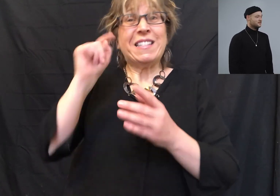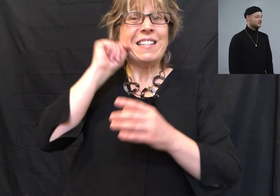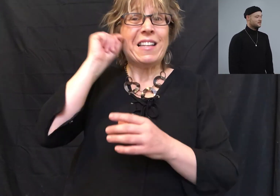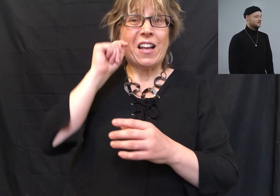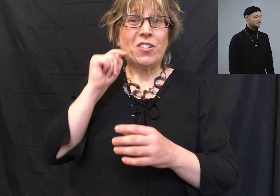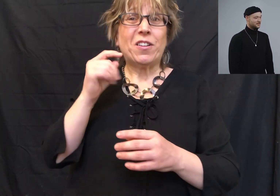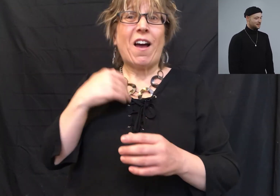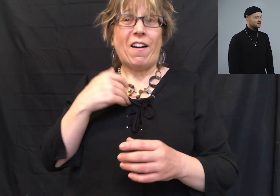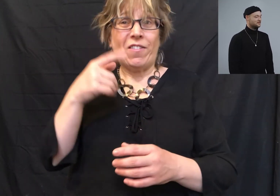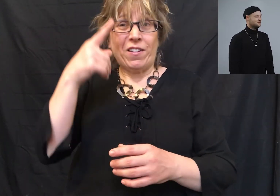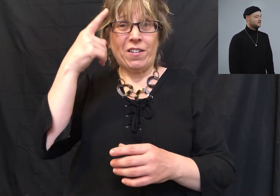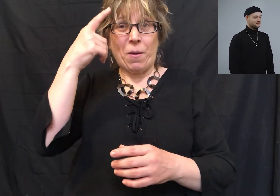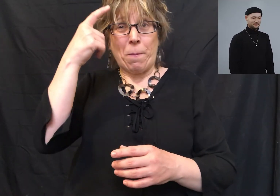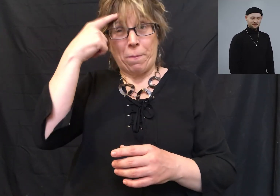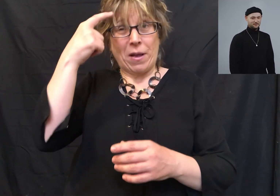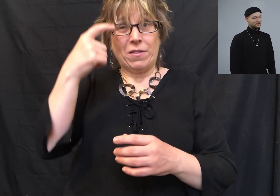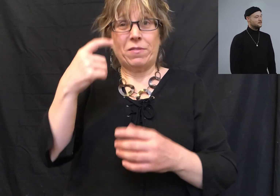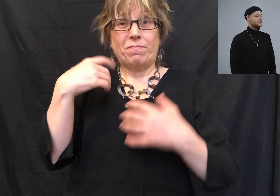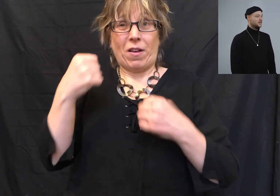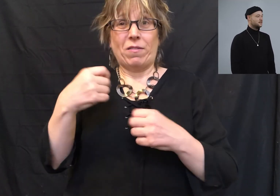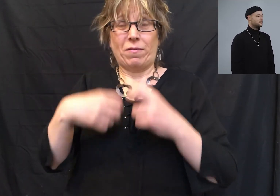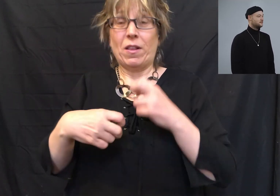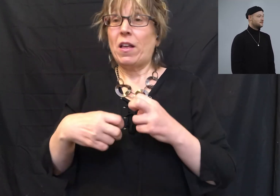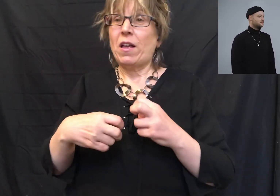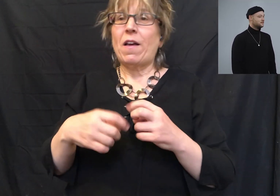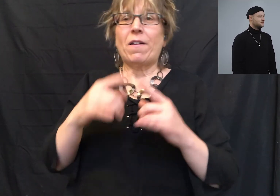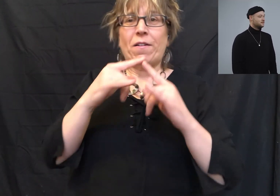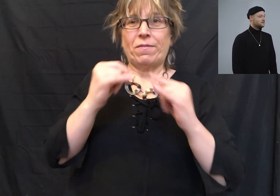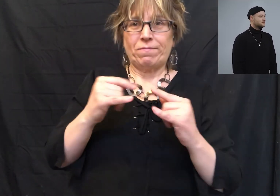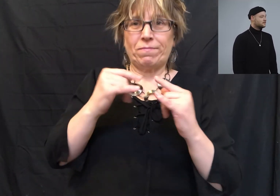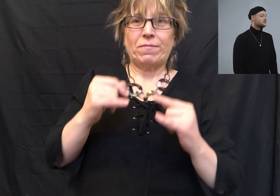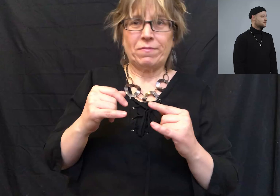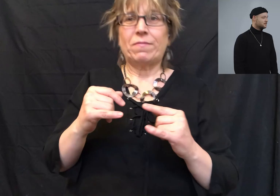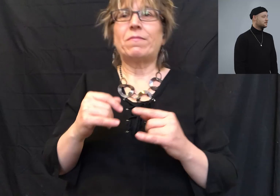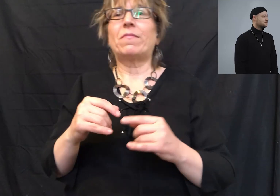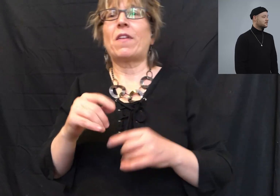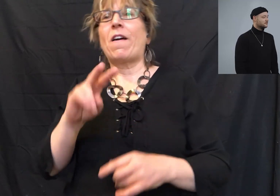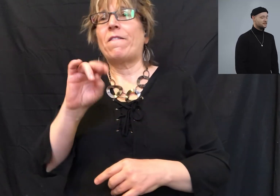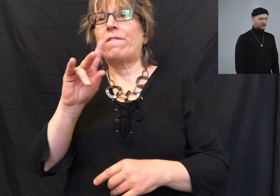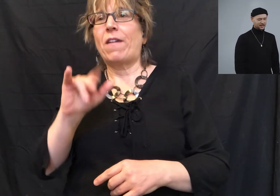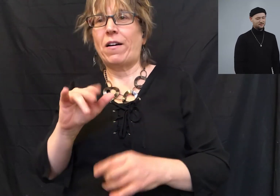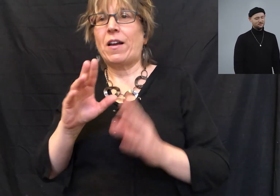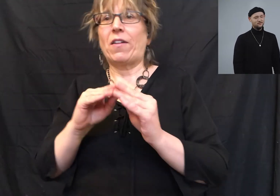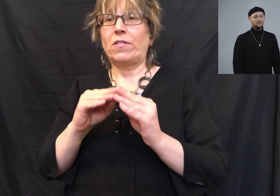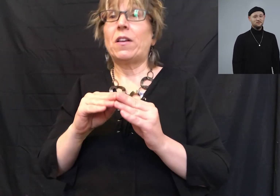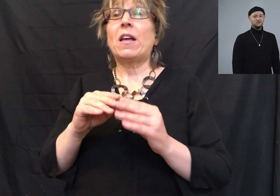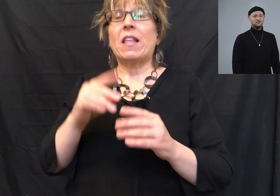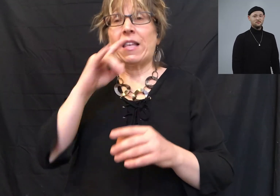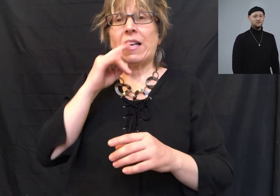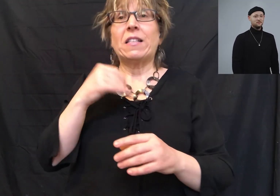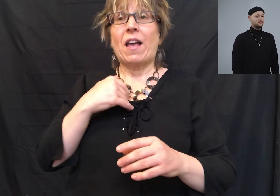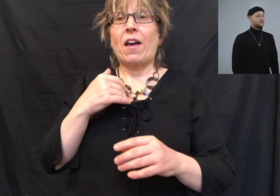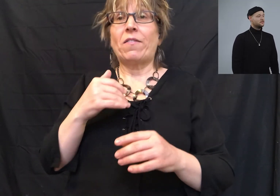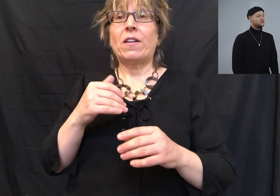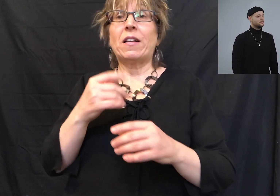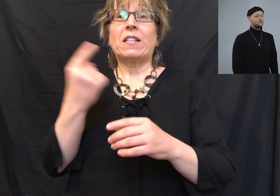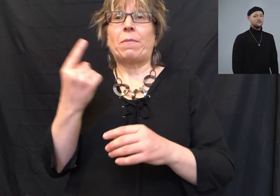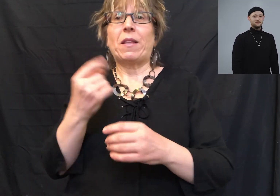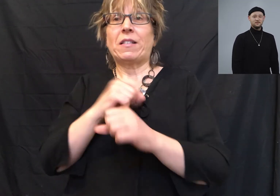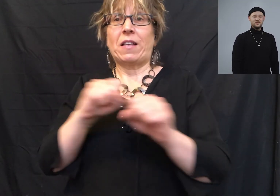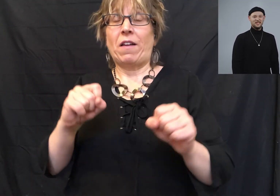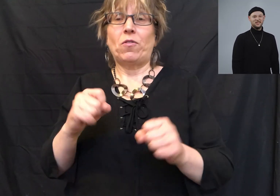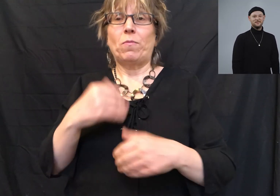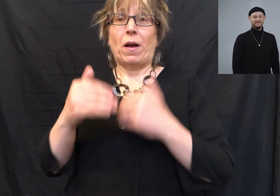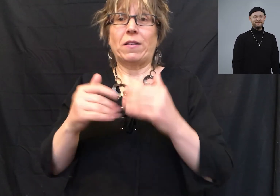Valley Conference, our camps this summer, are opportunities for our kids to have somebody safe to talk to process life. Family, thank you for your